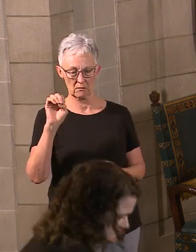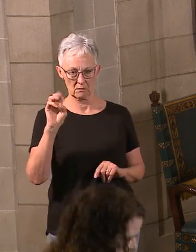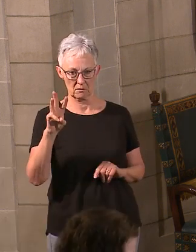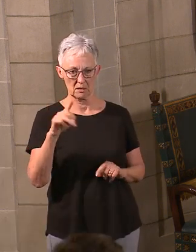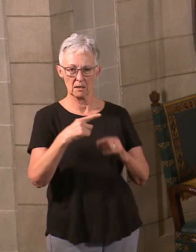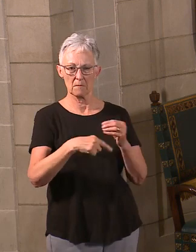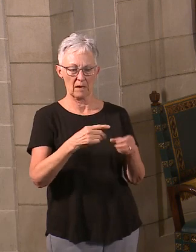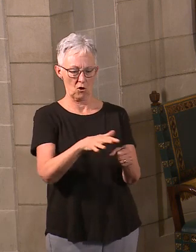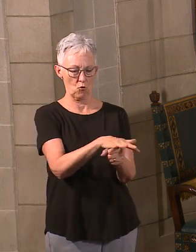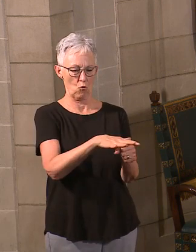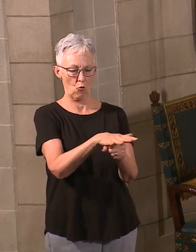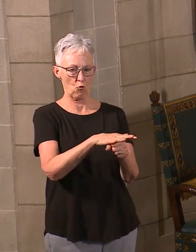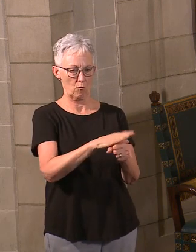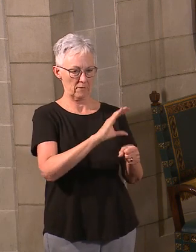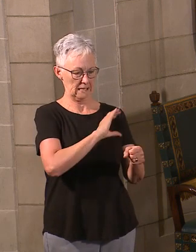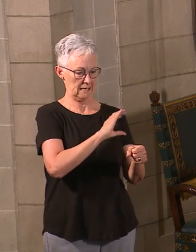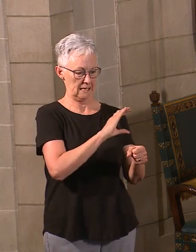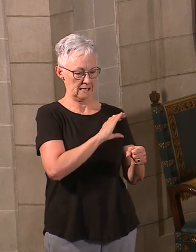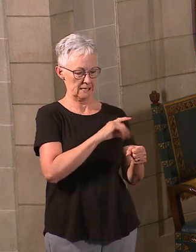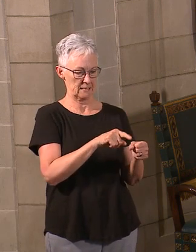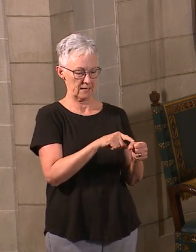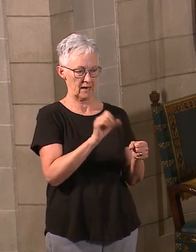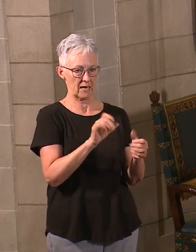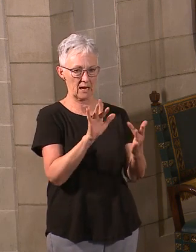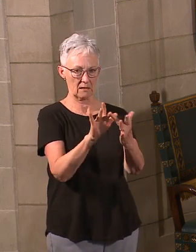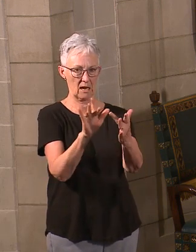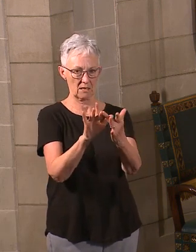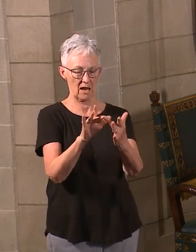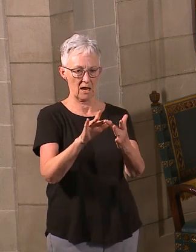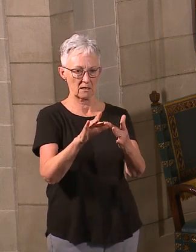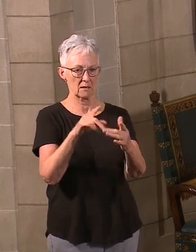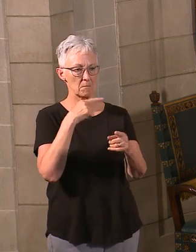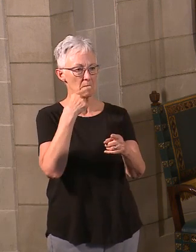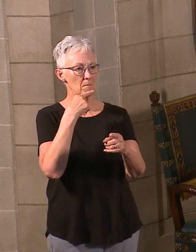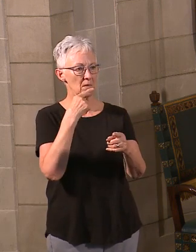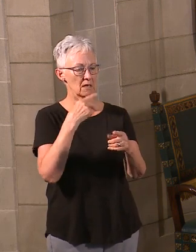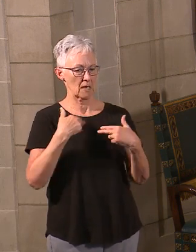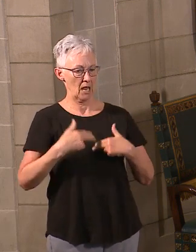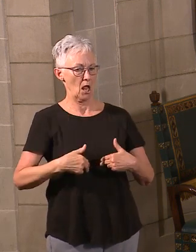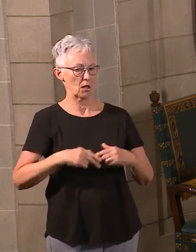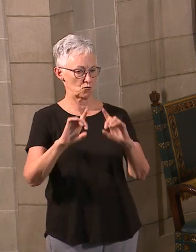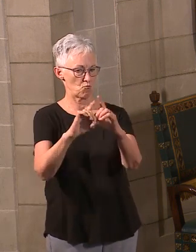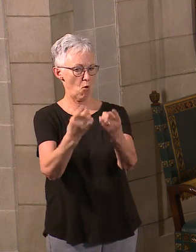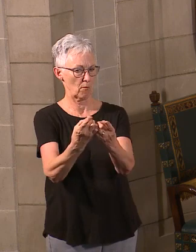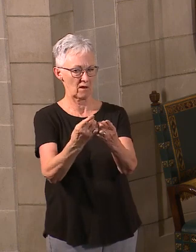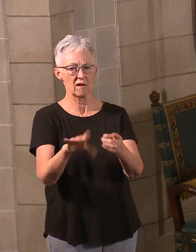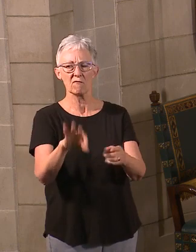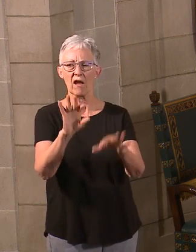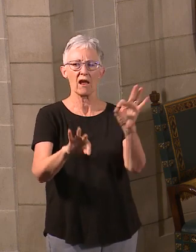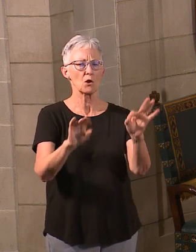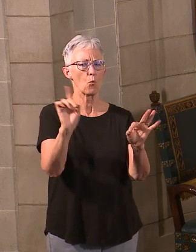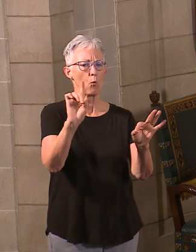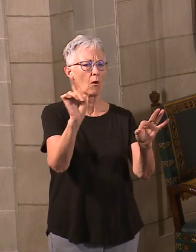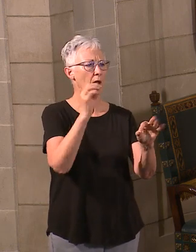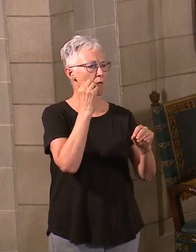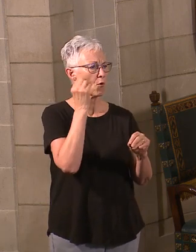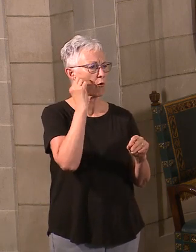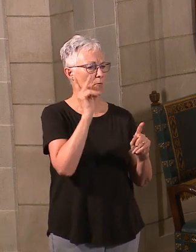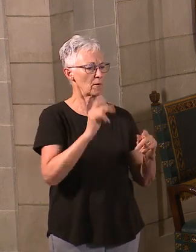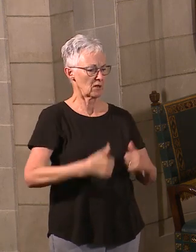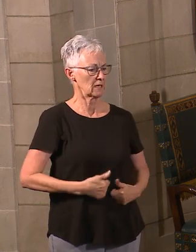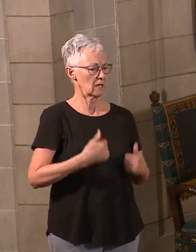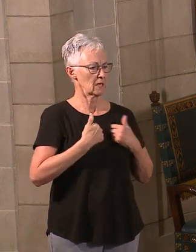local law enforcement contacting local public health to be able to find out what residences have been impacted by coronavirus, and we are